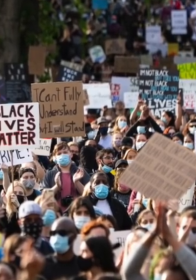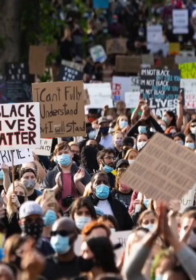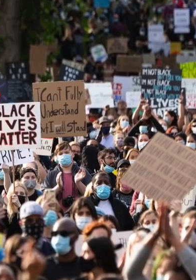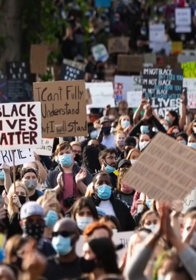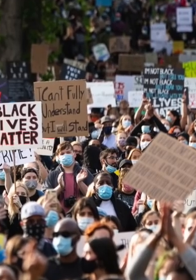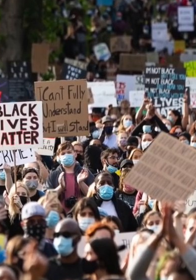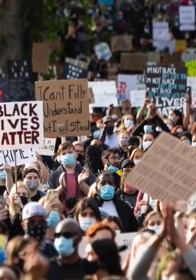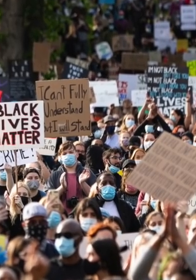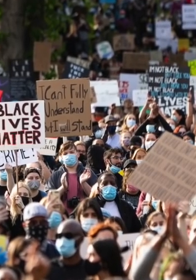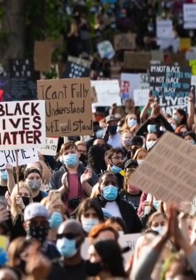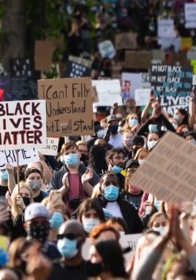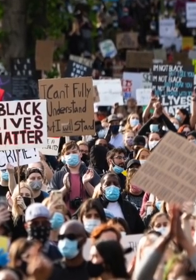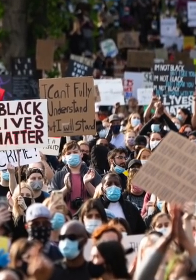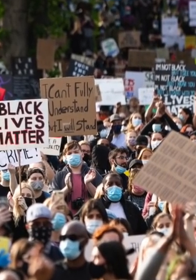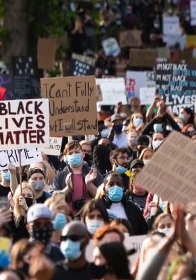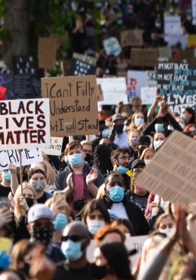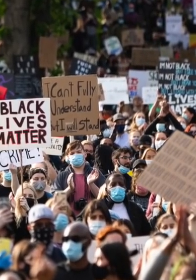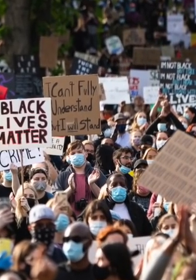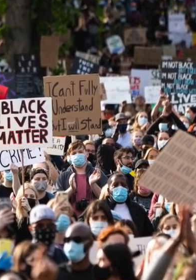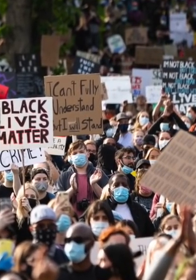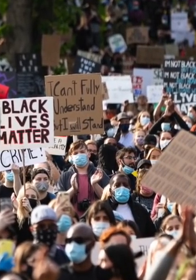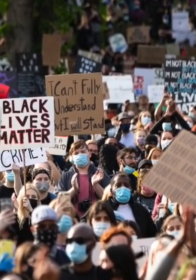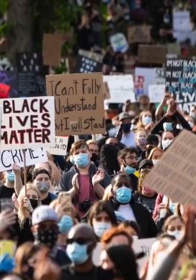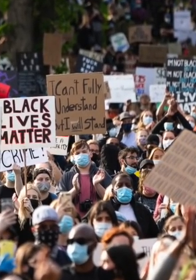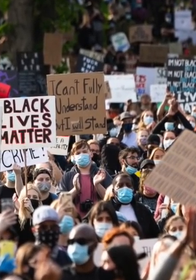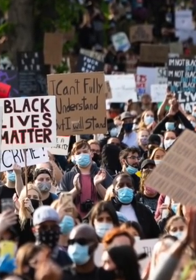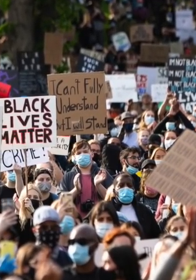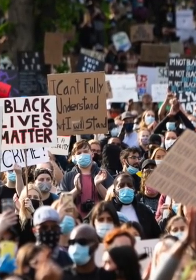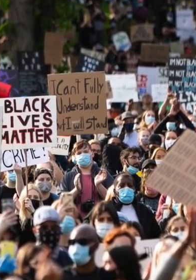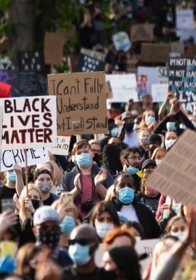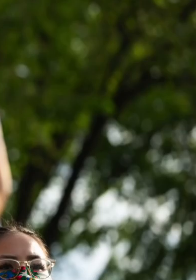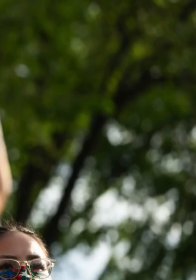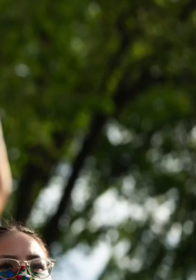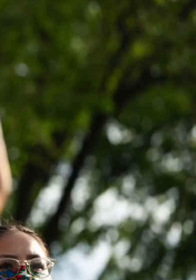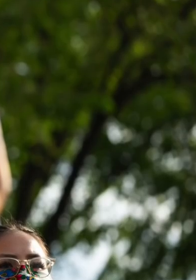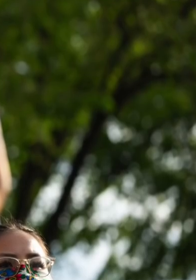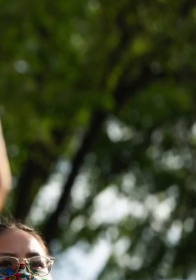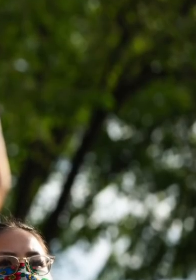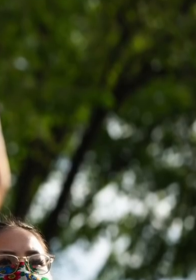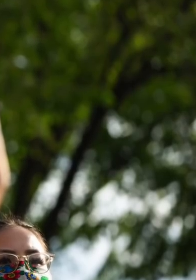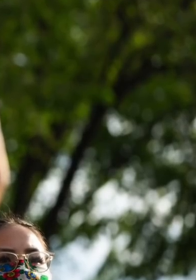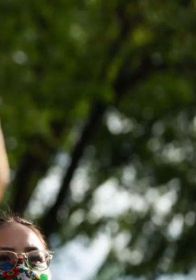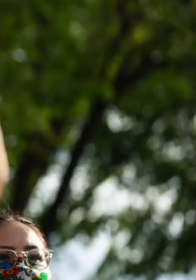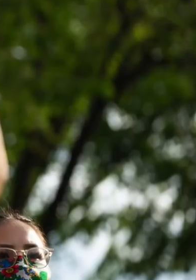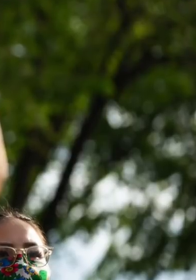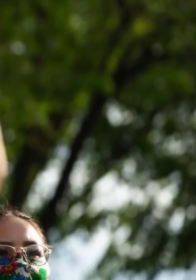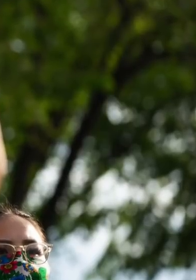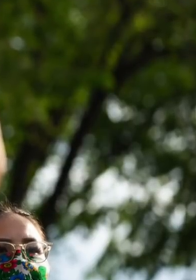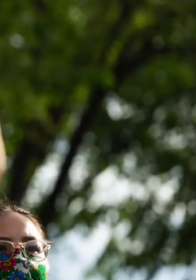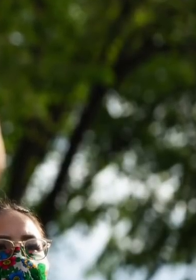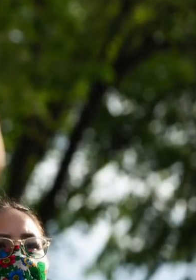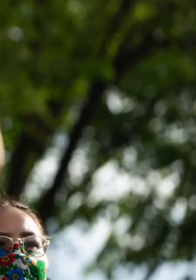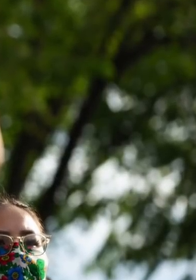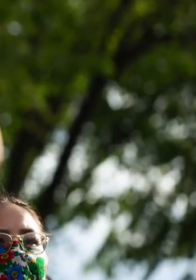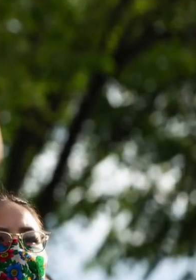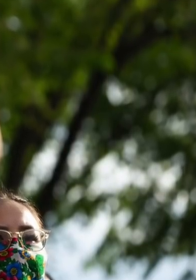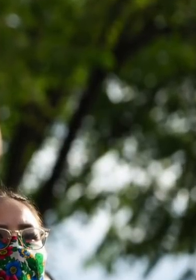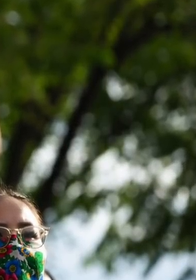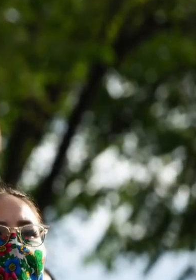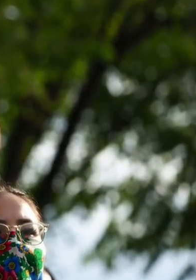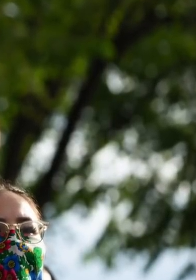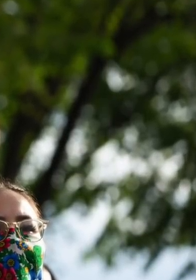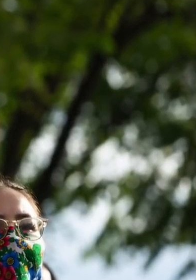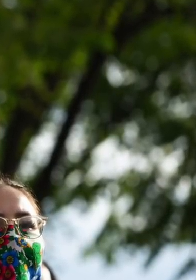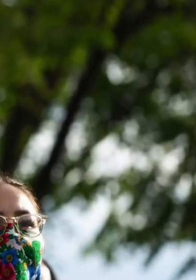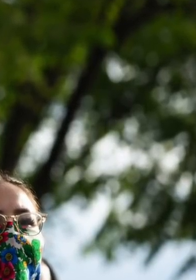cause. The freedom to protest is a critical one, and yet we face a challenge in this time of pandemic to do so without